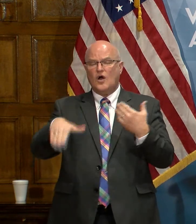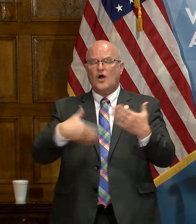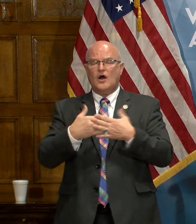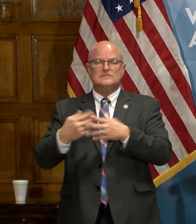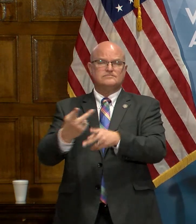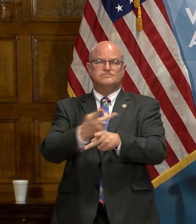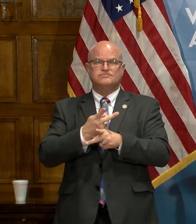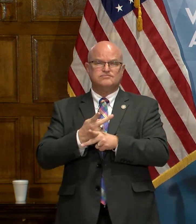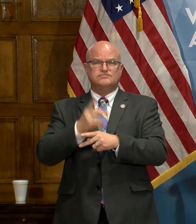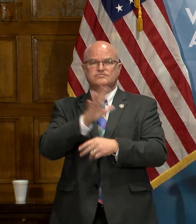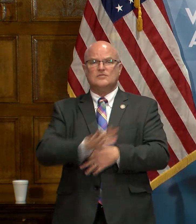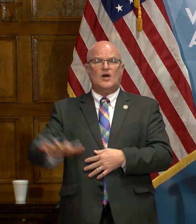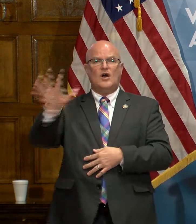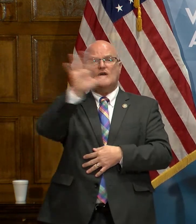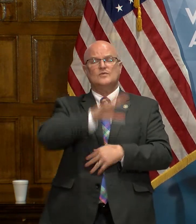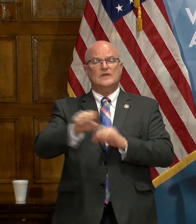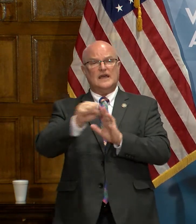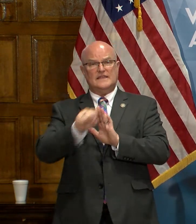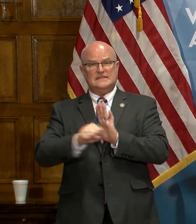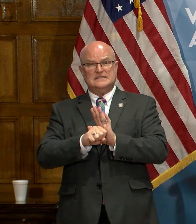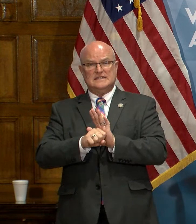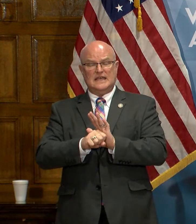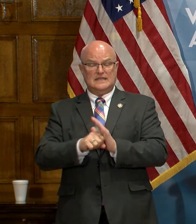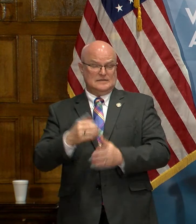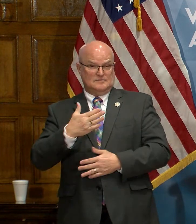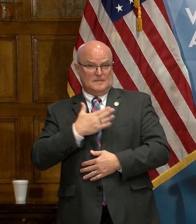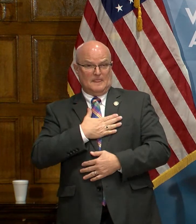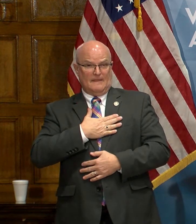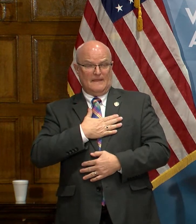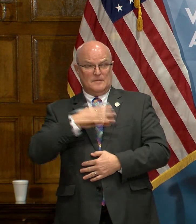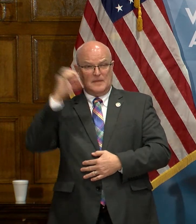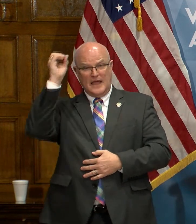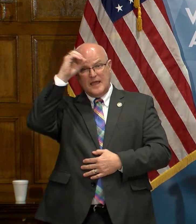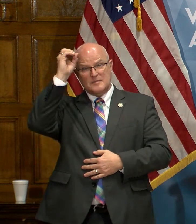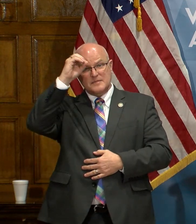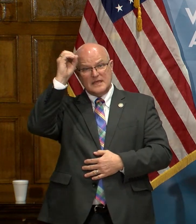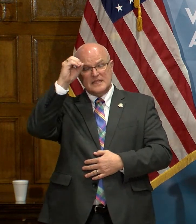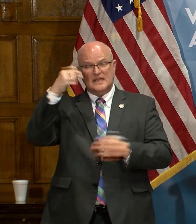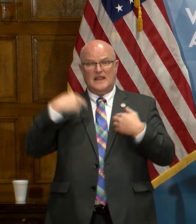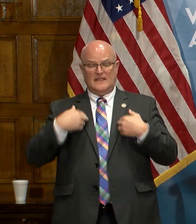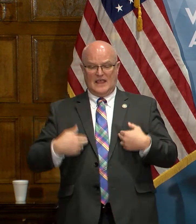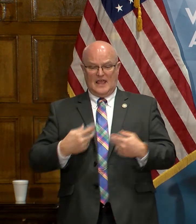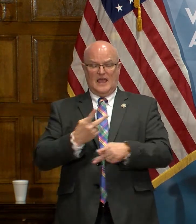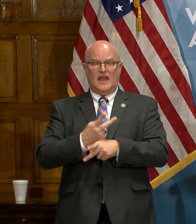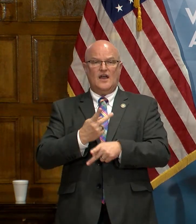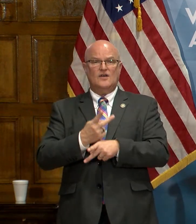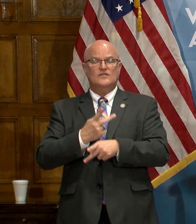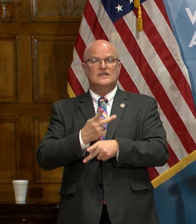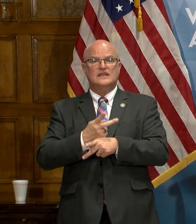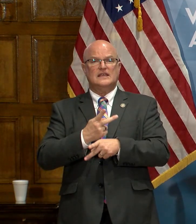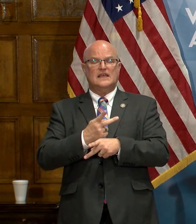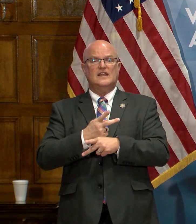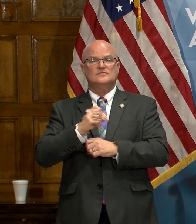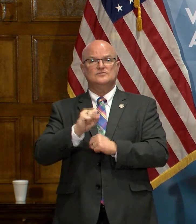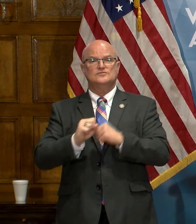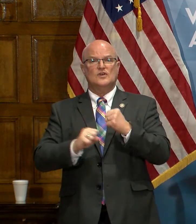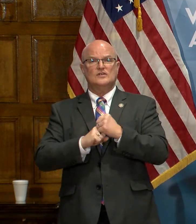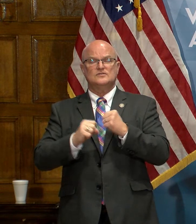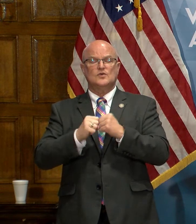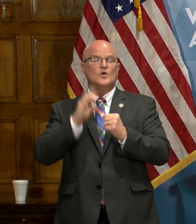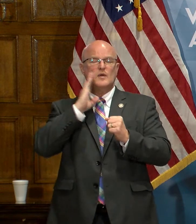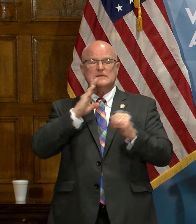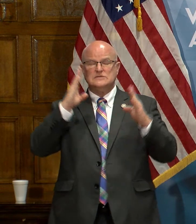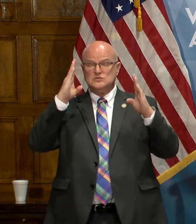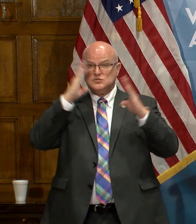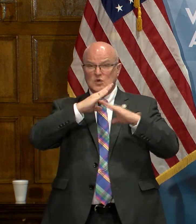patient care across the state. In my opinion, the healthcare infrastructure would have been in very, very deep